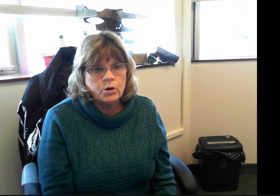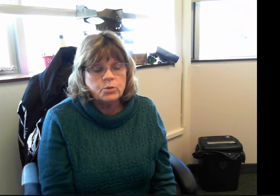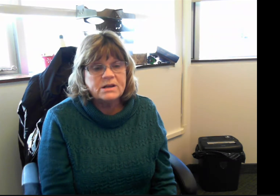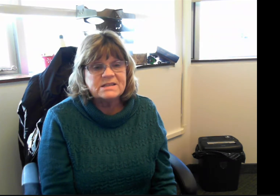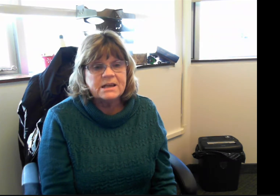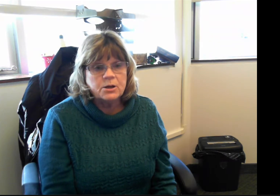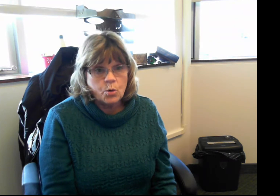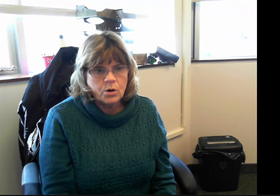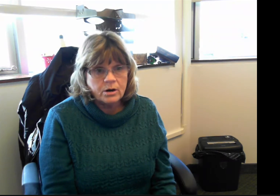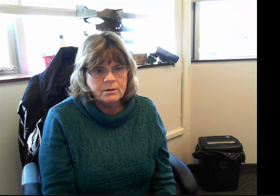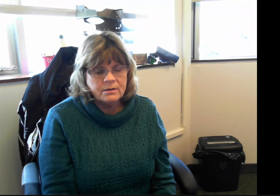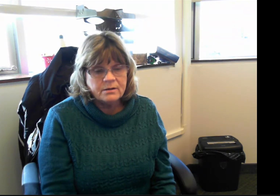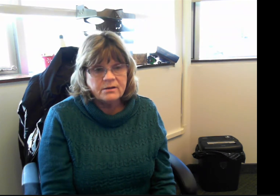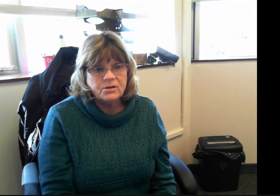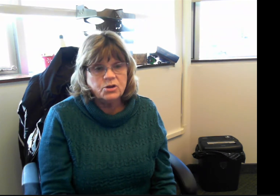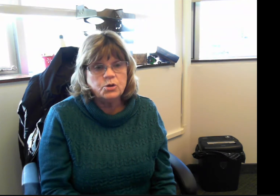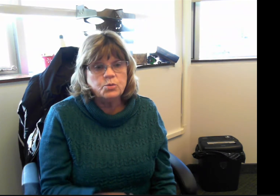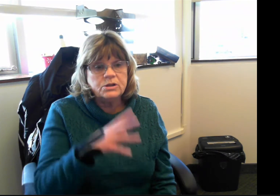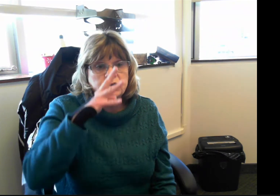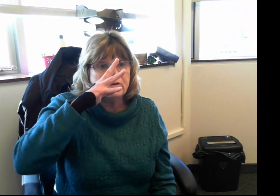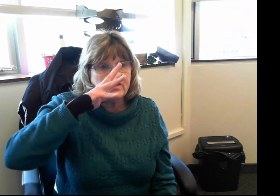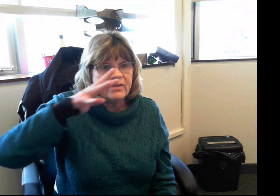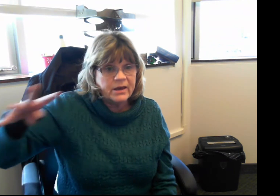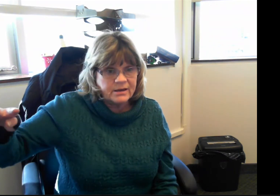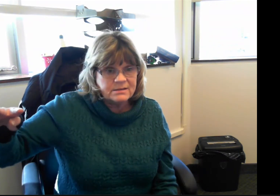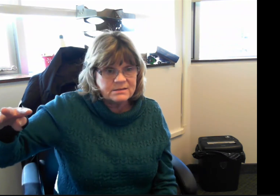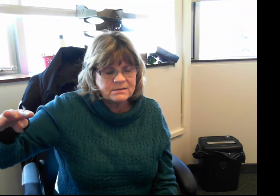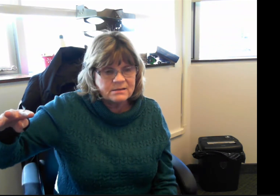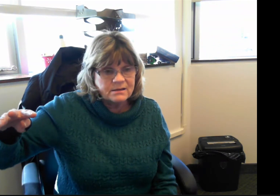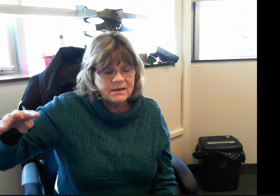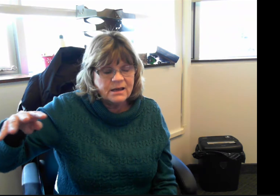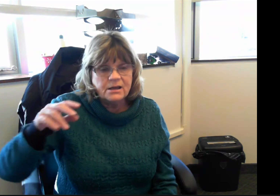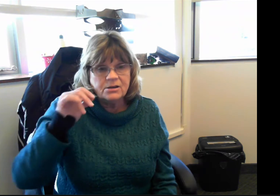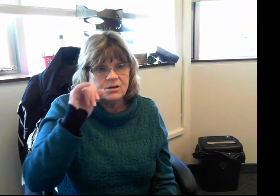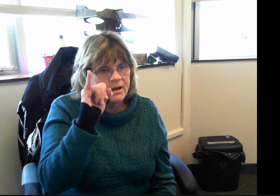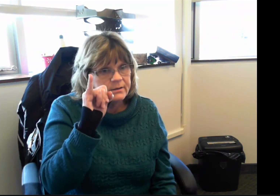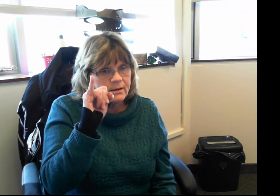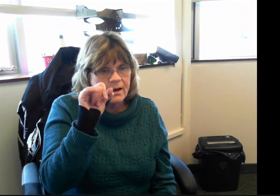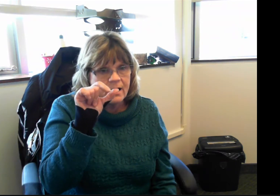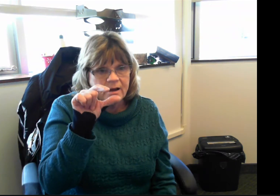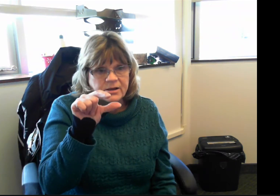word was ignore, you would do this, not